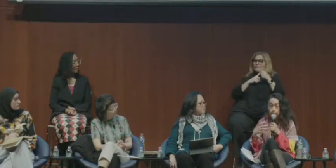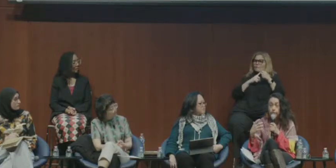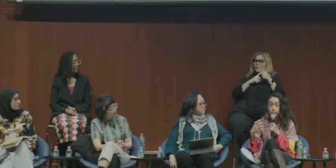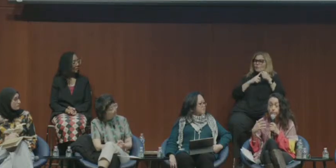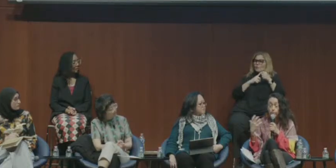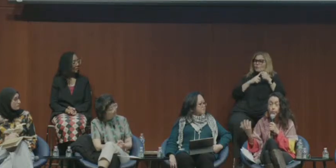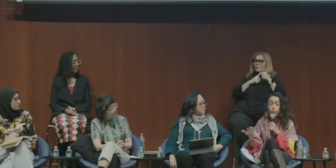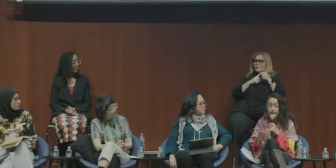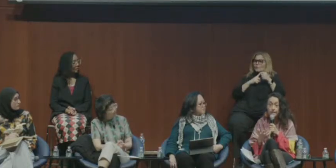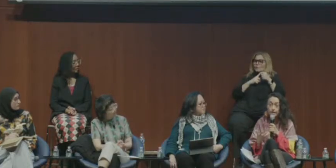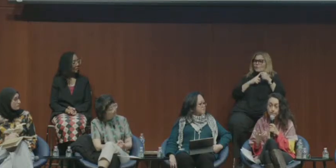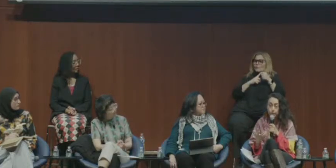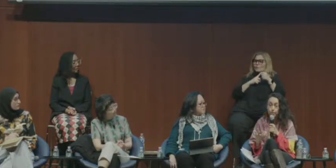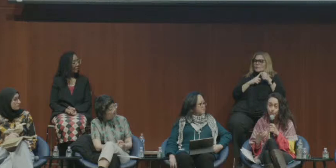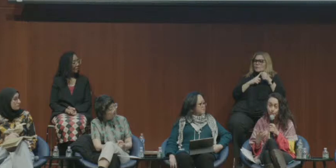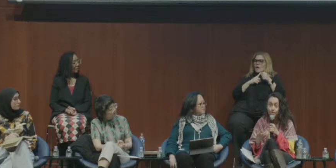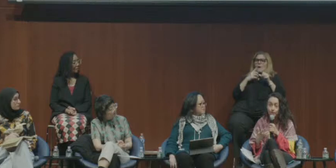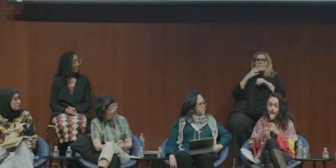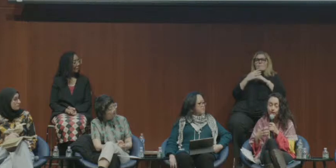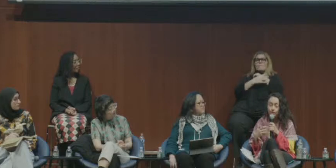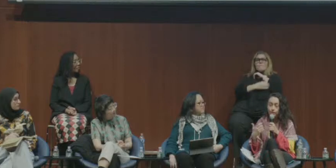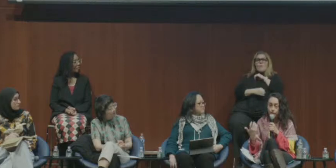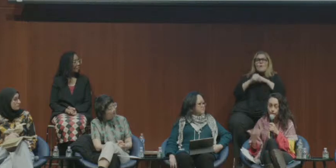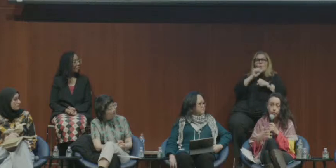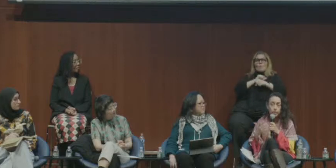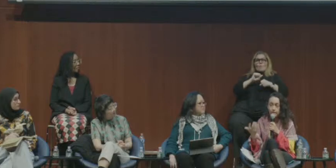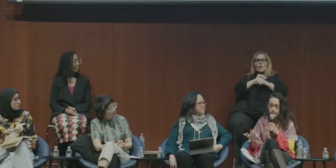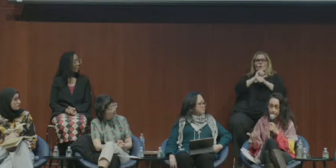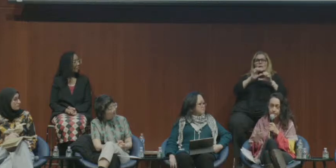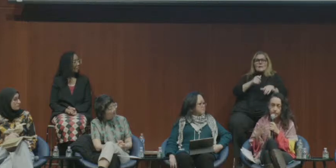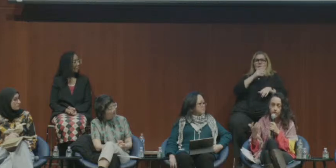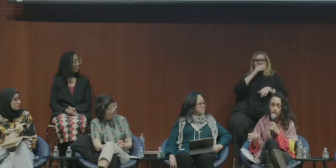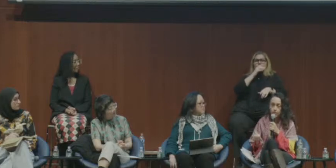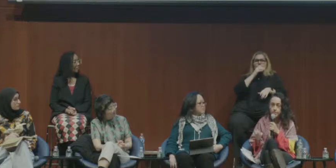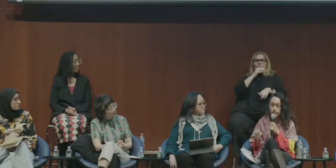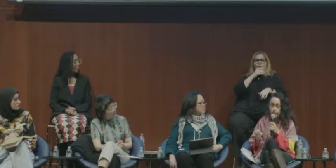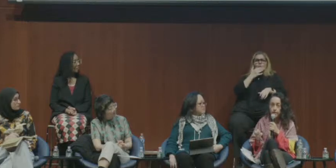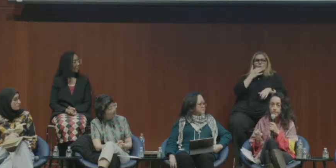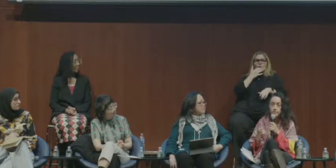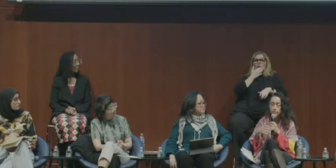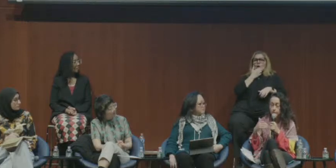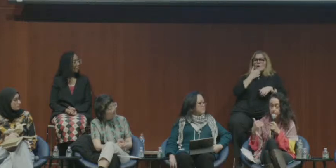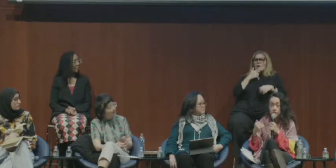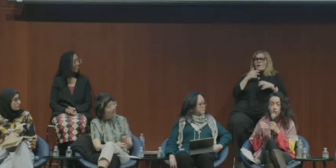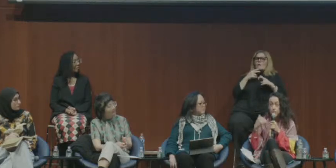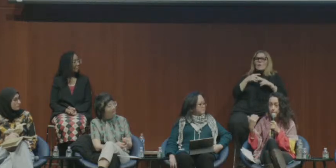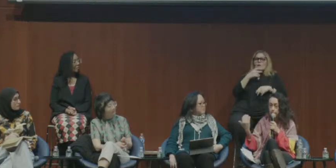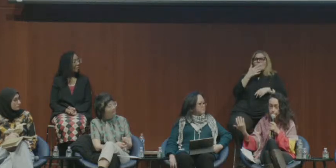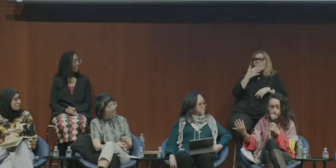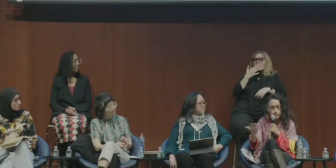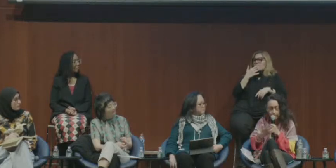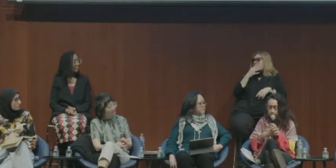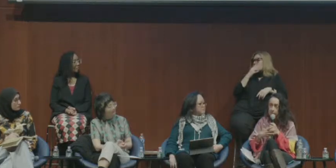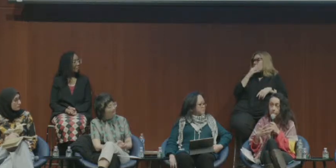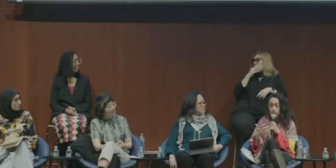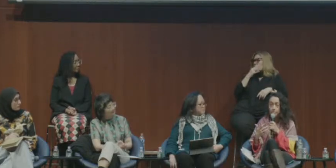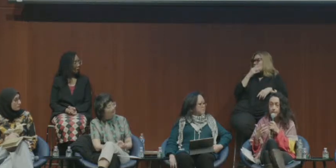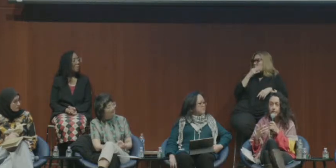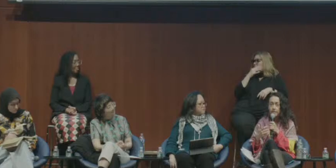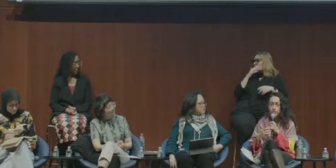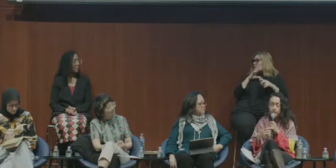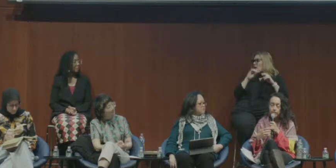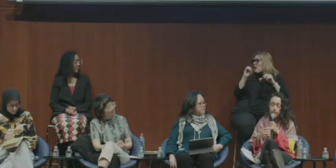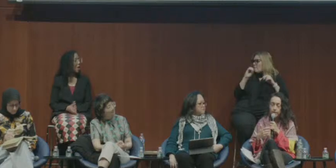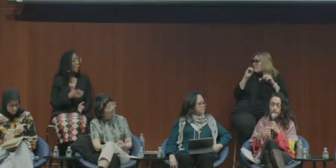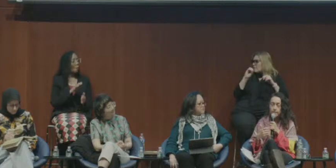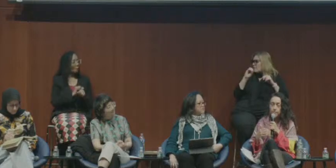a poor and working class mothers of color organization called Mamas of Color Rising, which we built a pretty